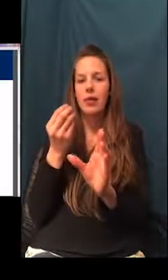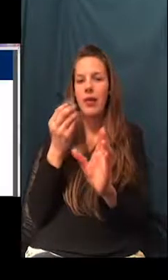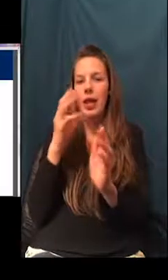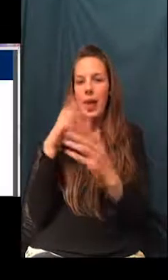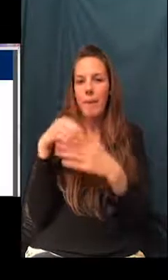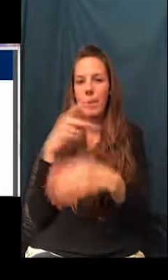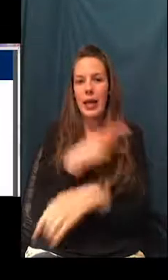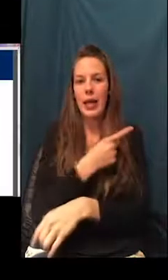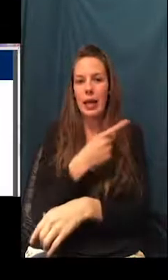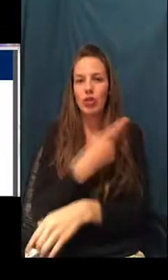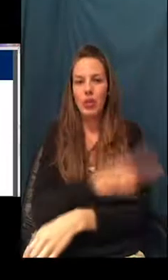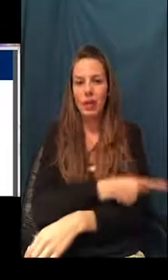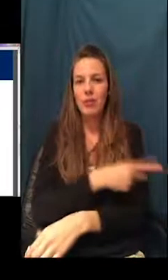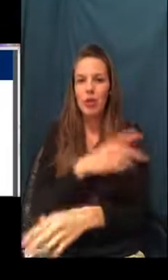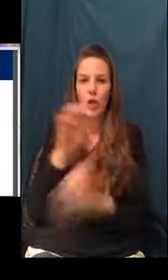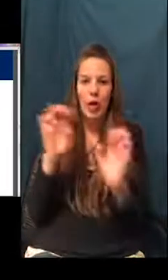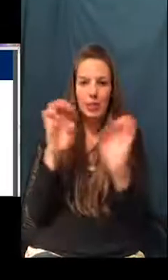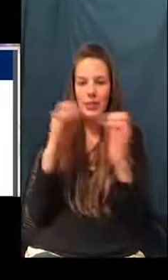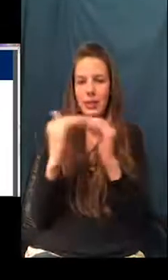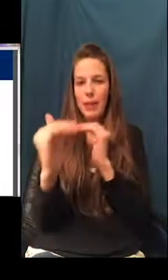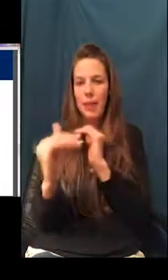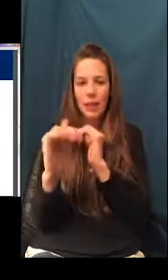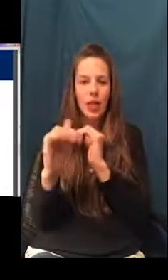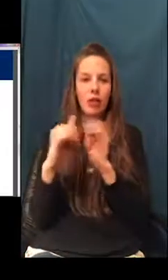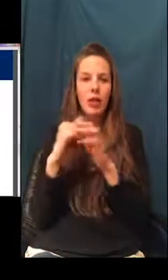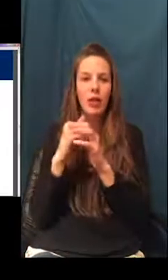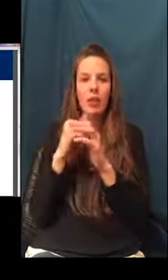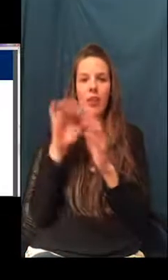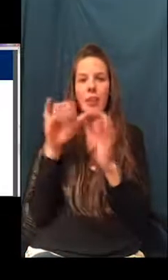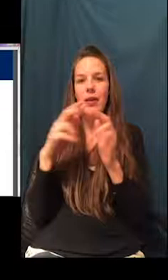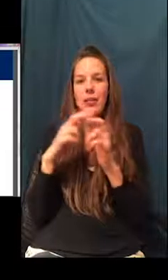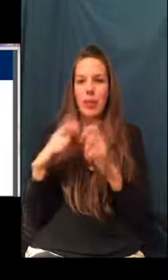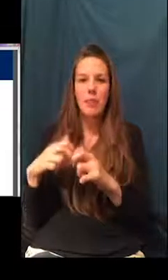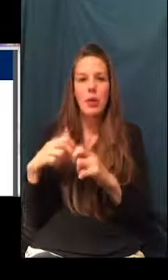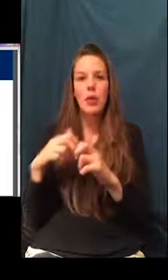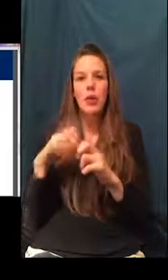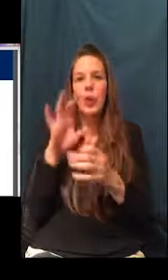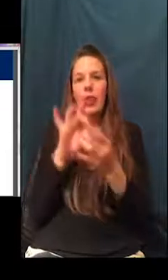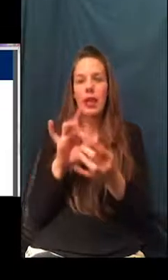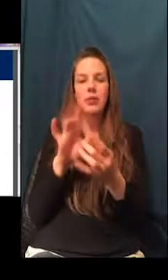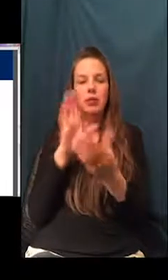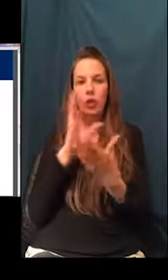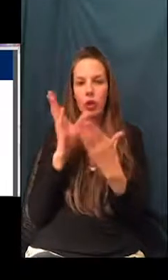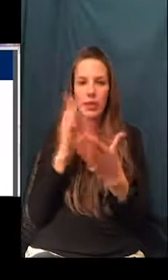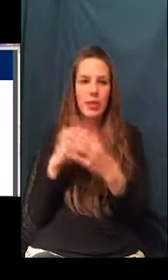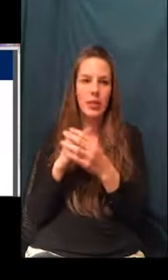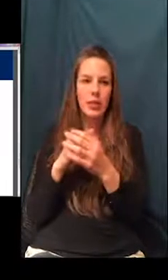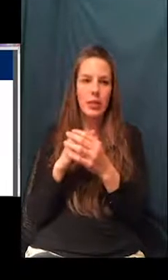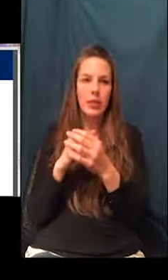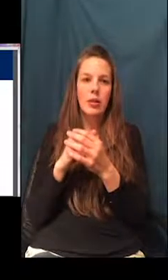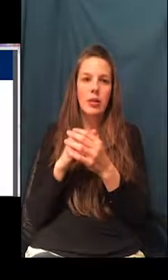inpatient crisis stabilization, assessment, and related services.